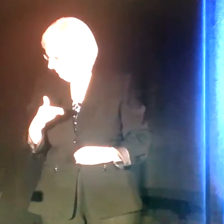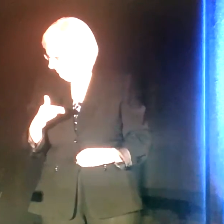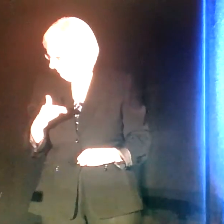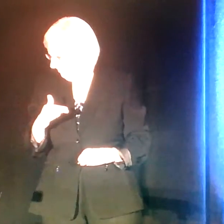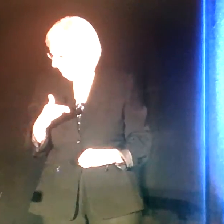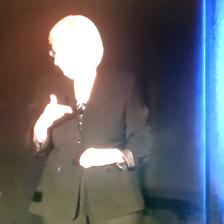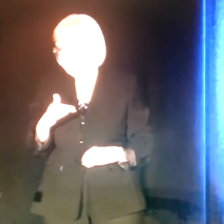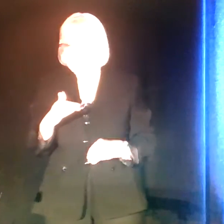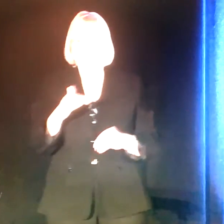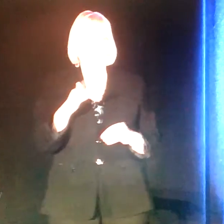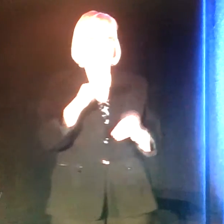few examples.